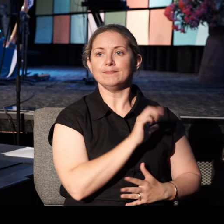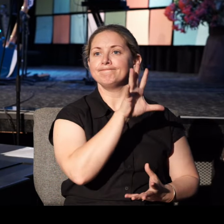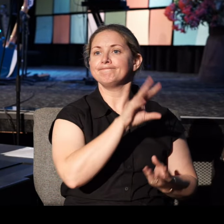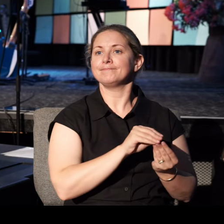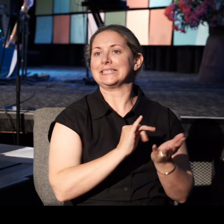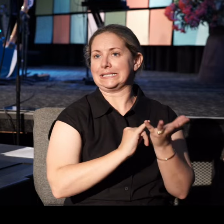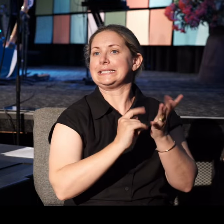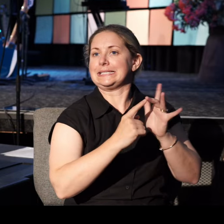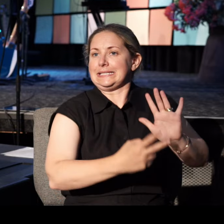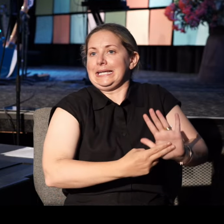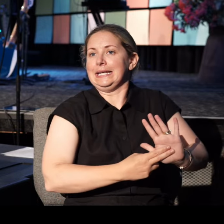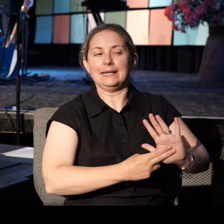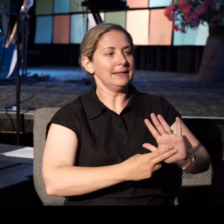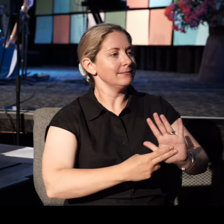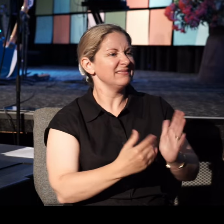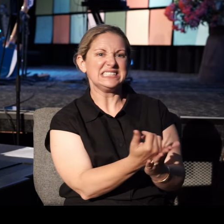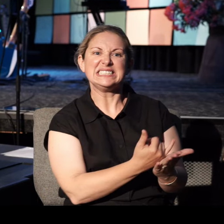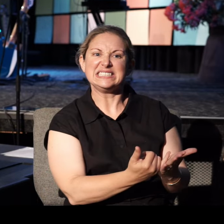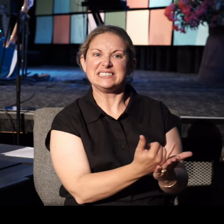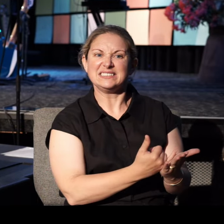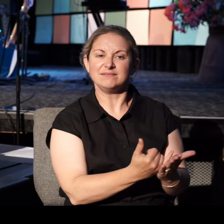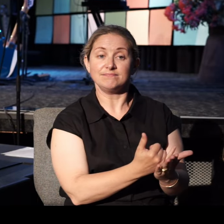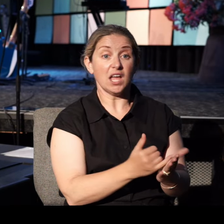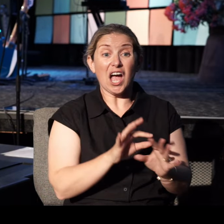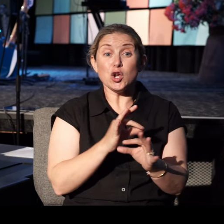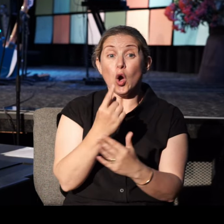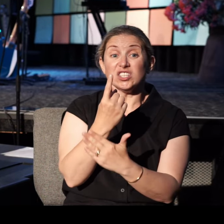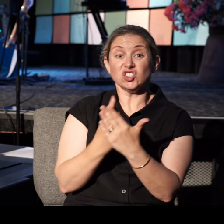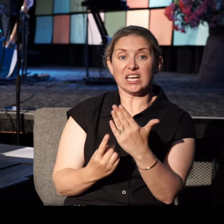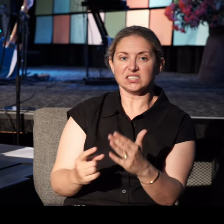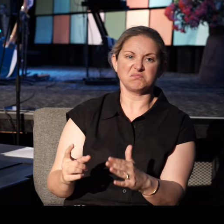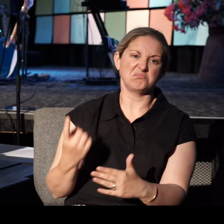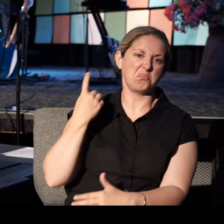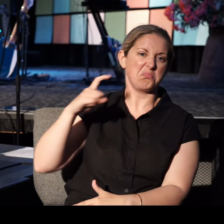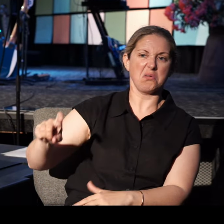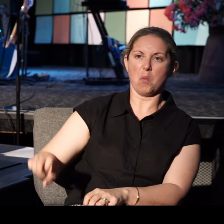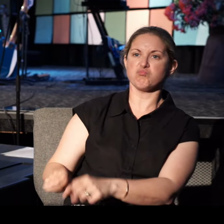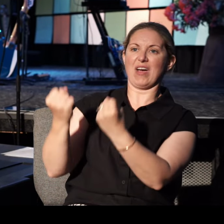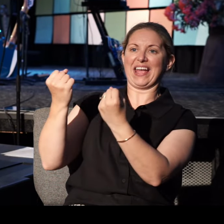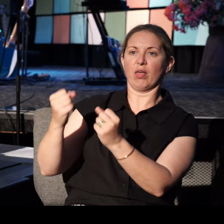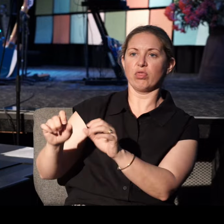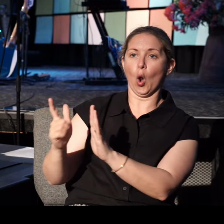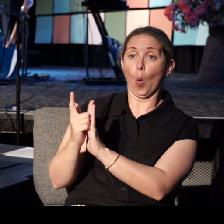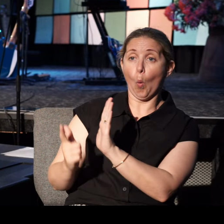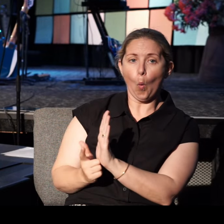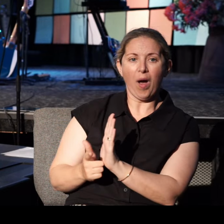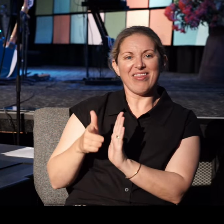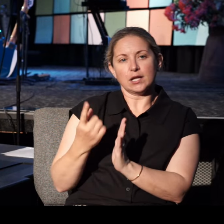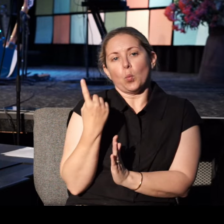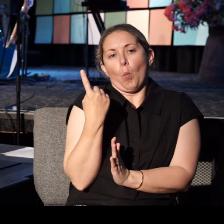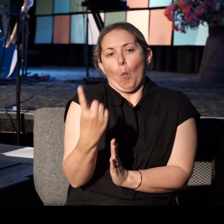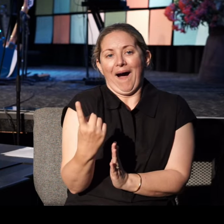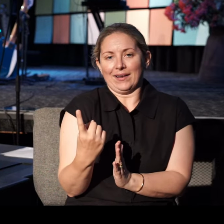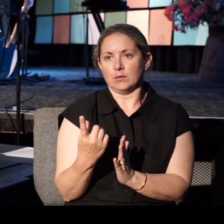Sin is not just breaking laws, that's the symptom. The disease is lawlessness,